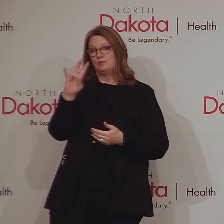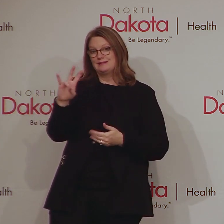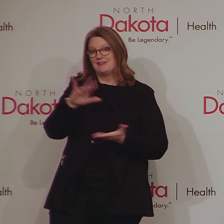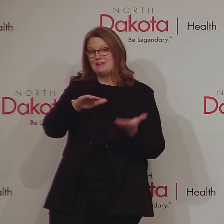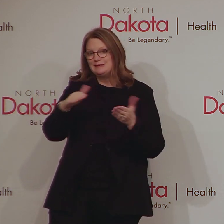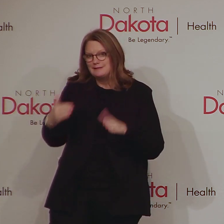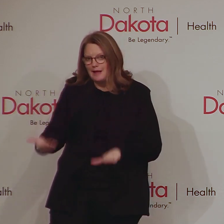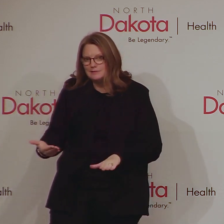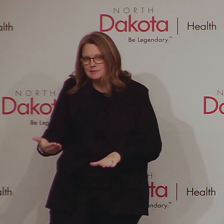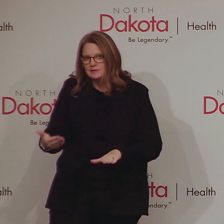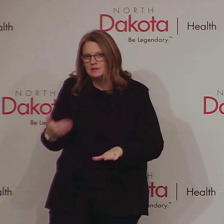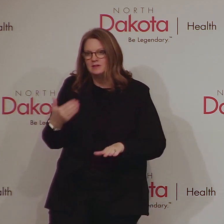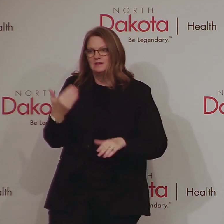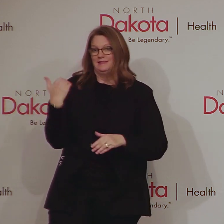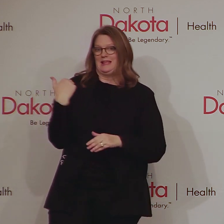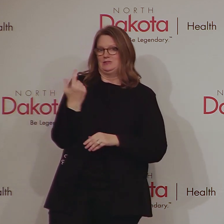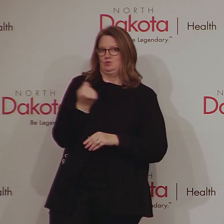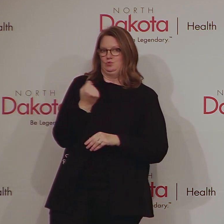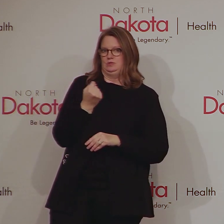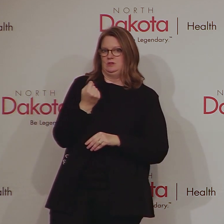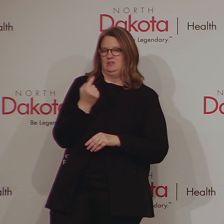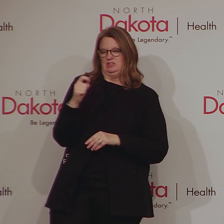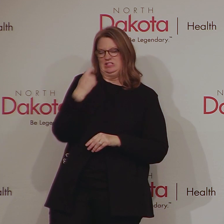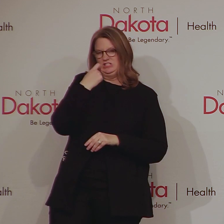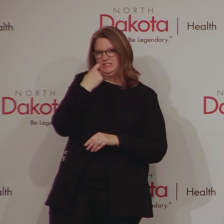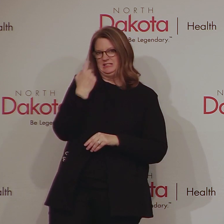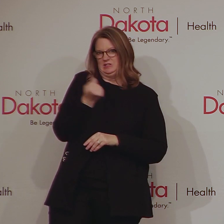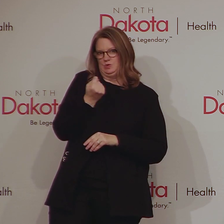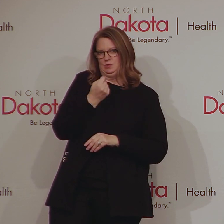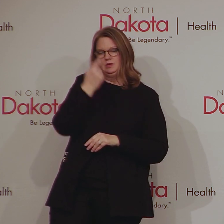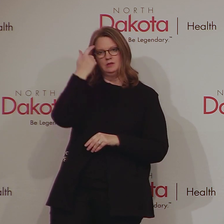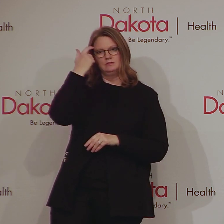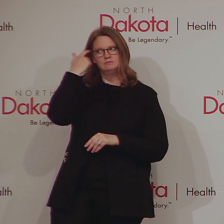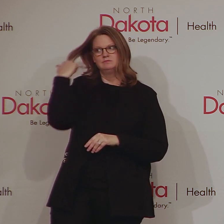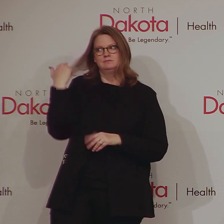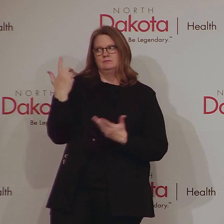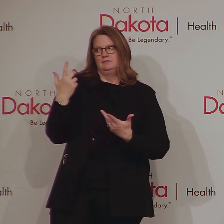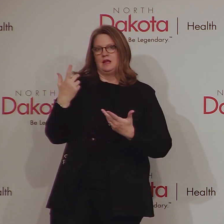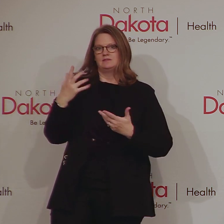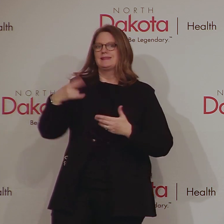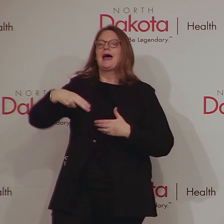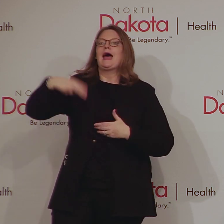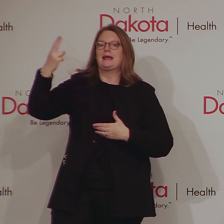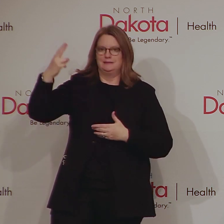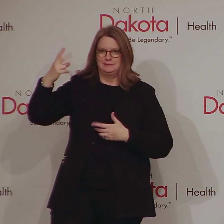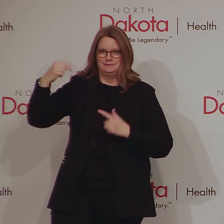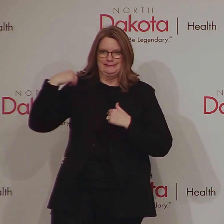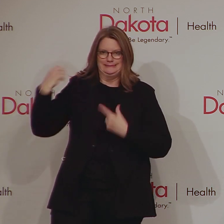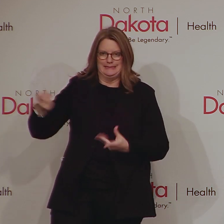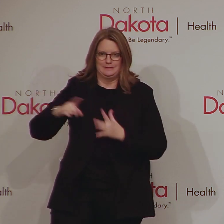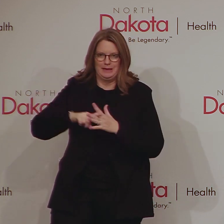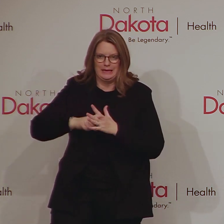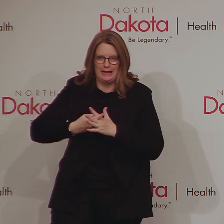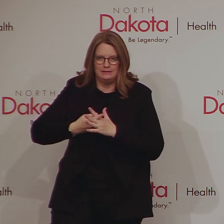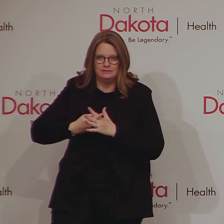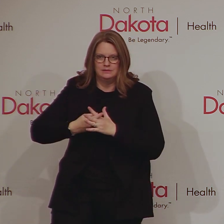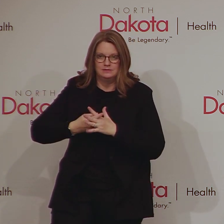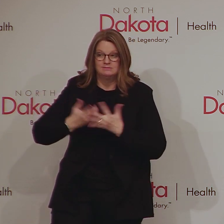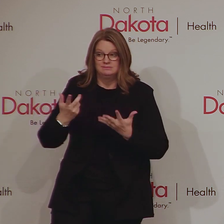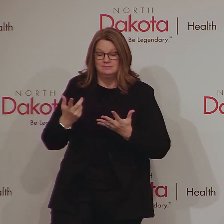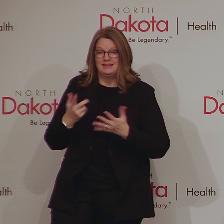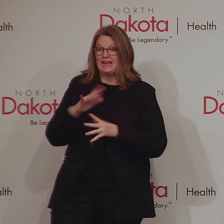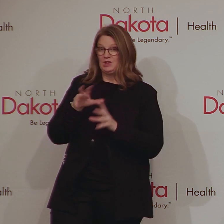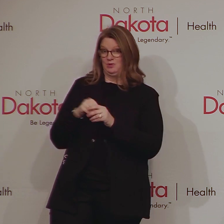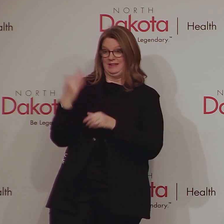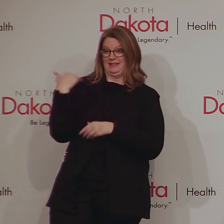4,327 deaths on Tuesday nationally. On Tuesday, that's higher than at any point in time during the pandemic, and any time even including